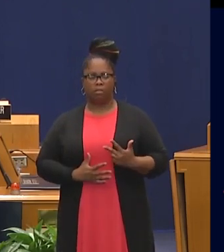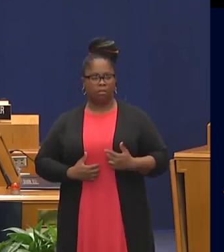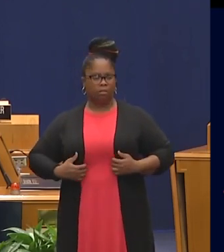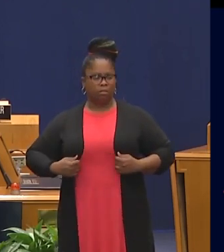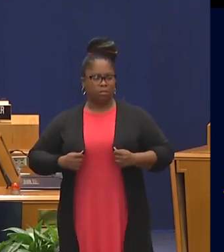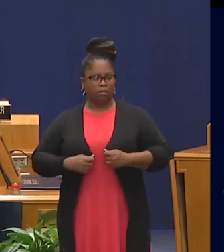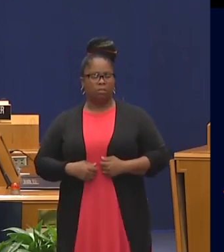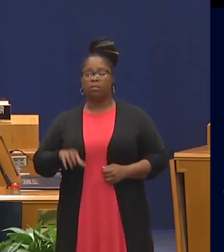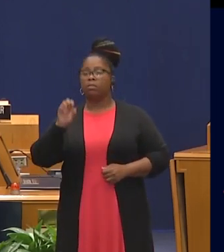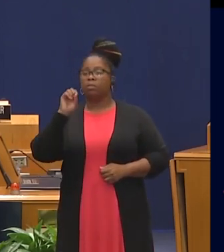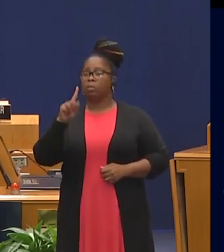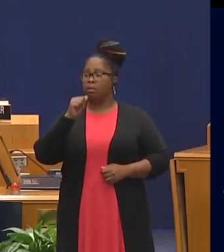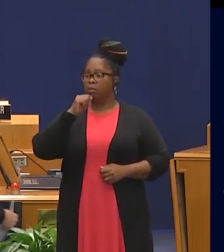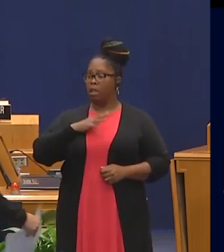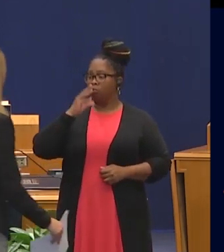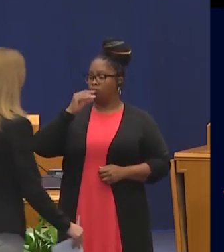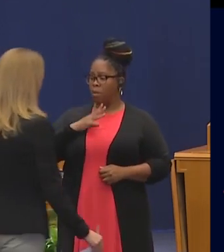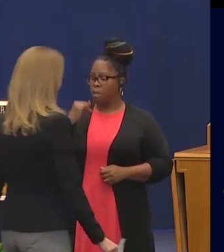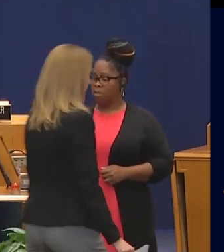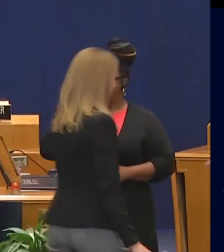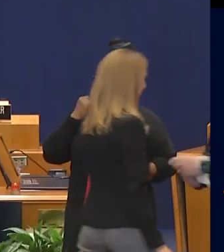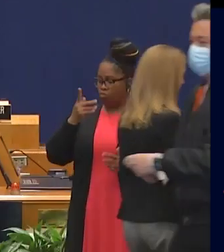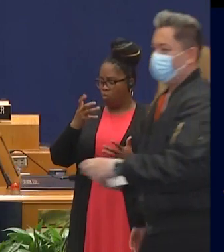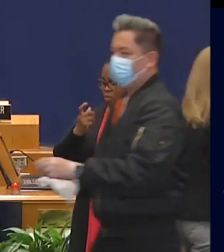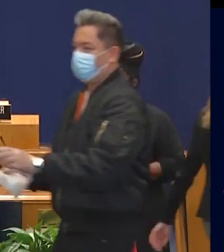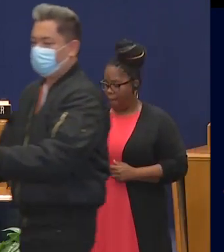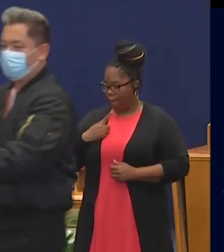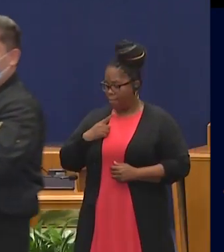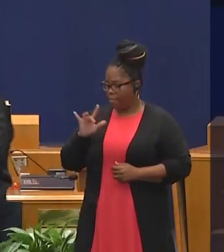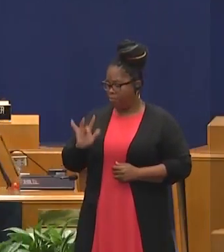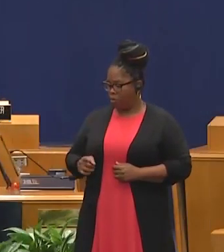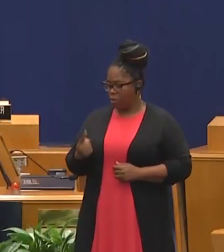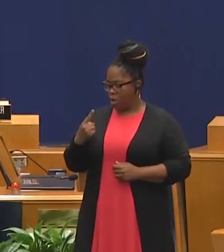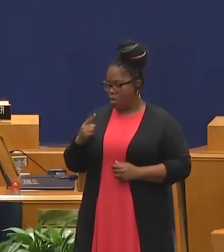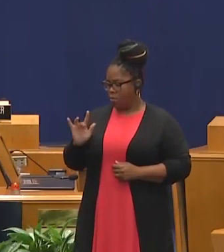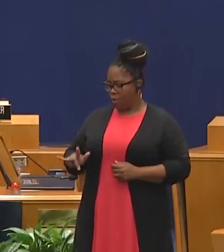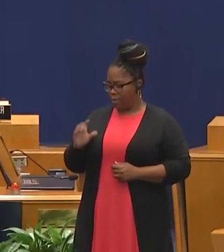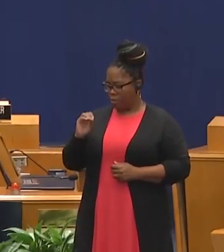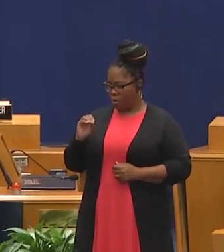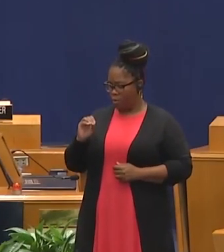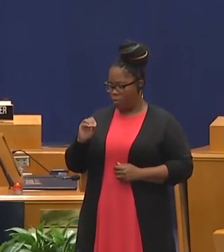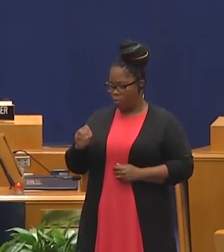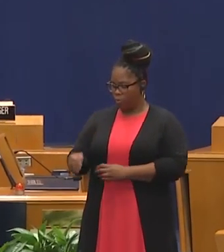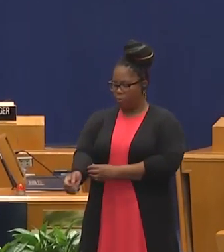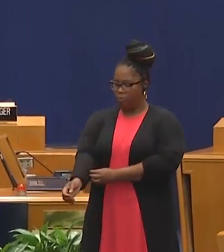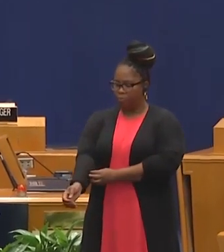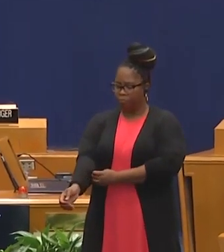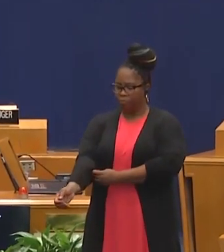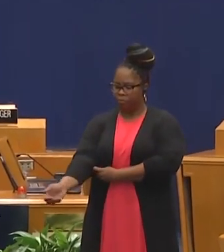Okay, ladies and gentlemen, if you do wish to ask a question, please press 1, then 0.